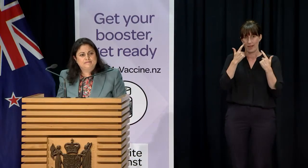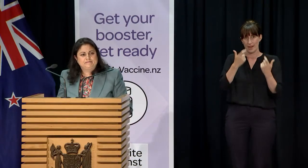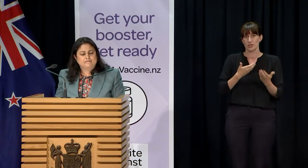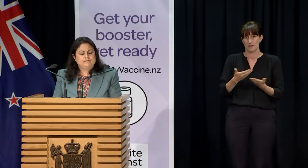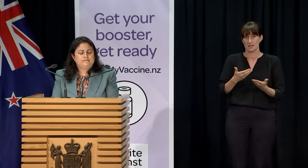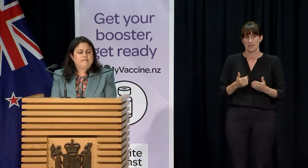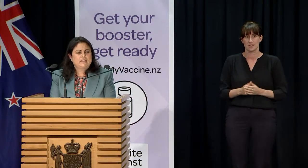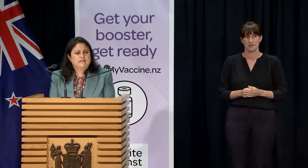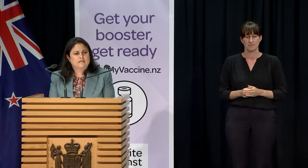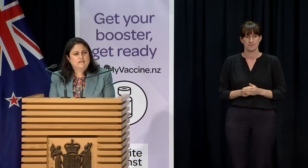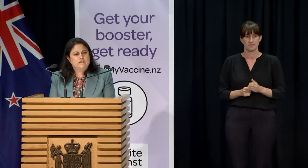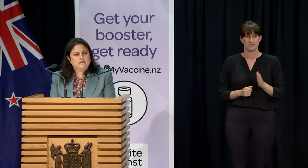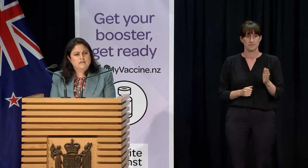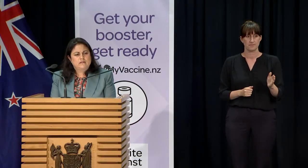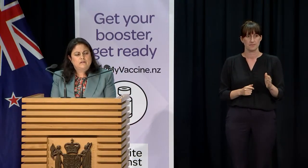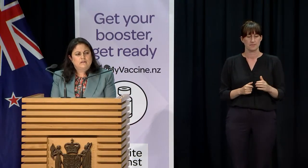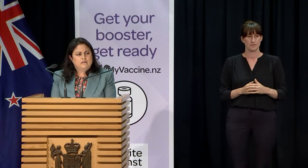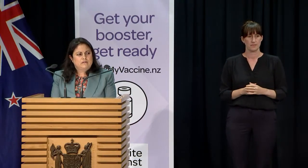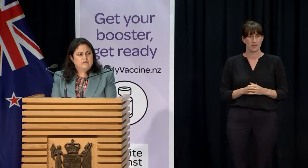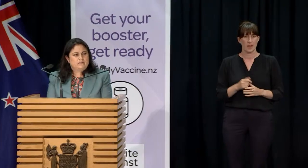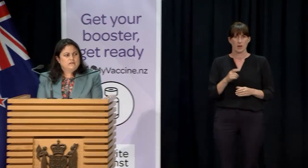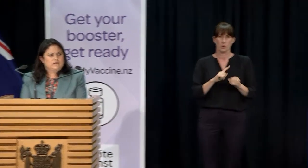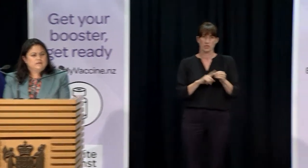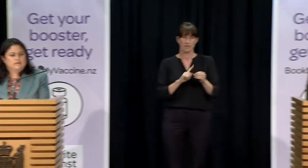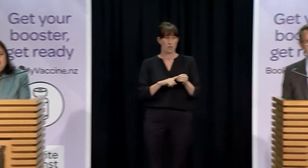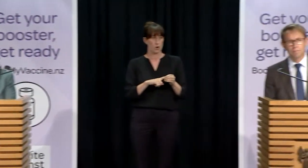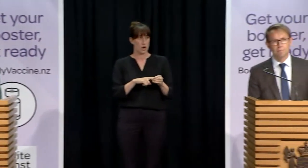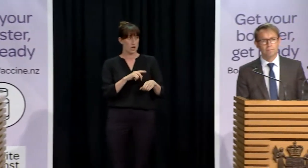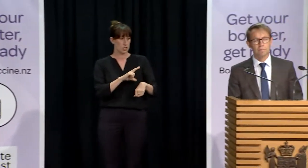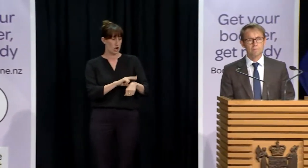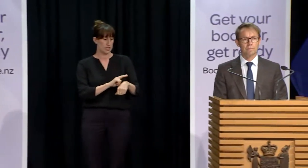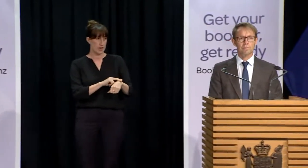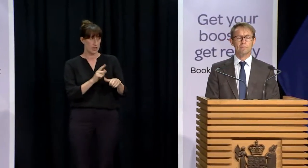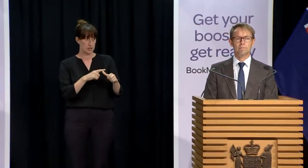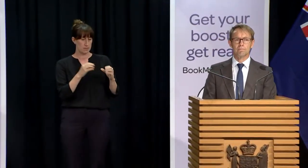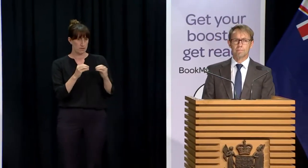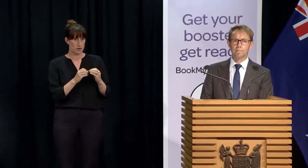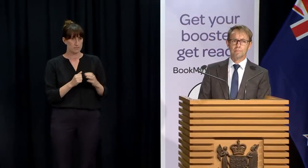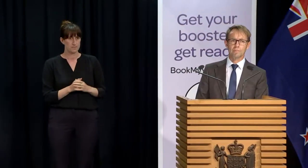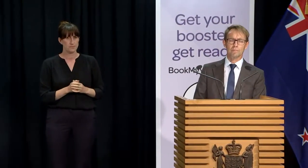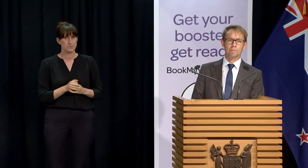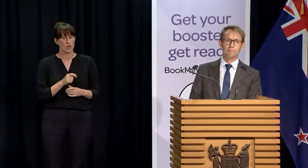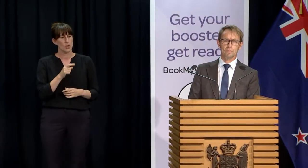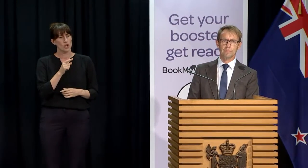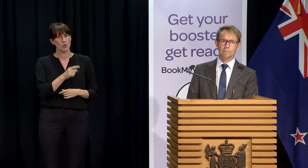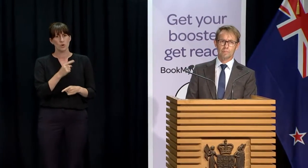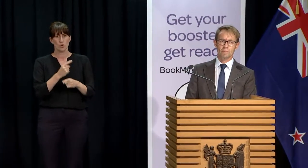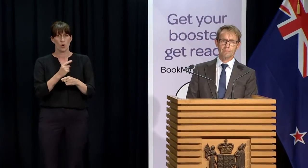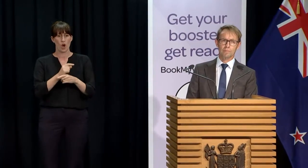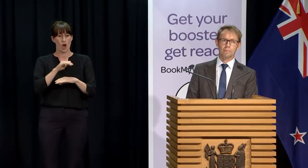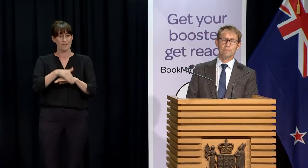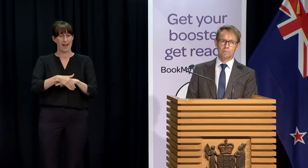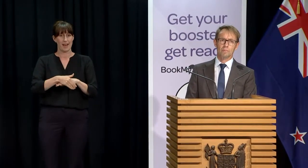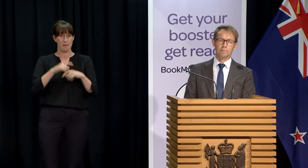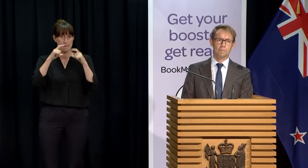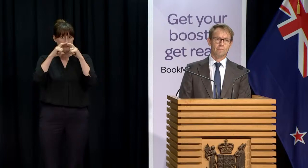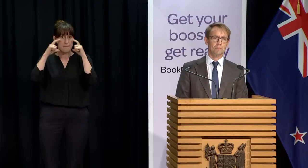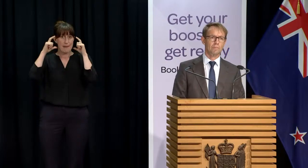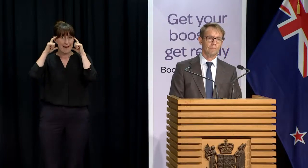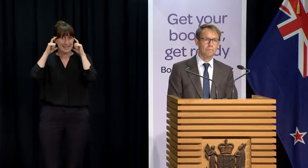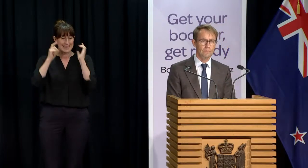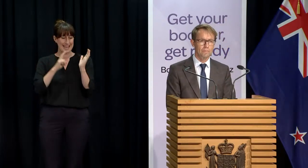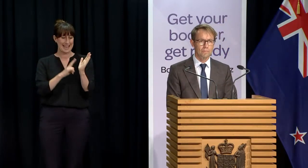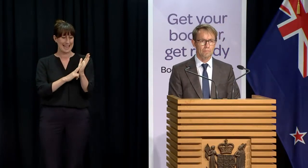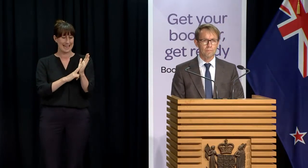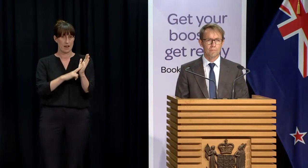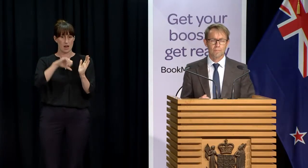Amelia. Yeah, Dr. Bloomfield, what evidence do you have to support your claim about N95s that, quote, if they're not fitted properly, they